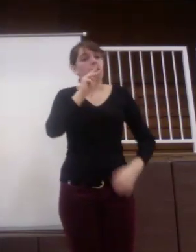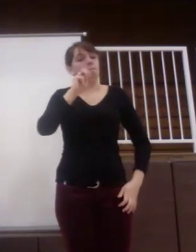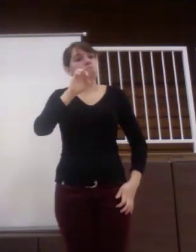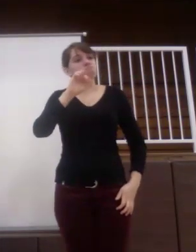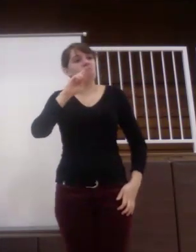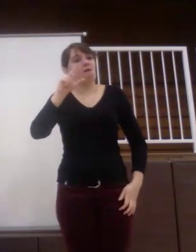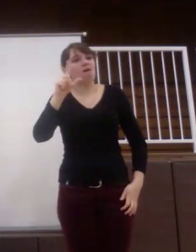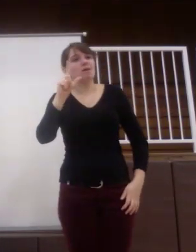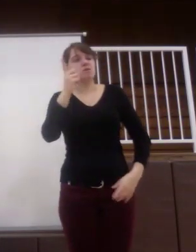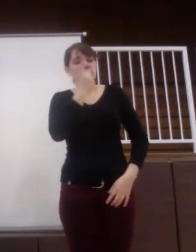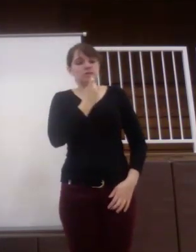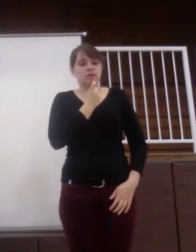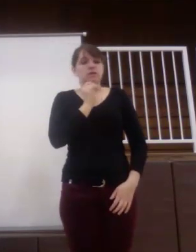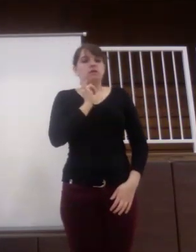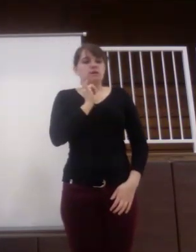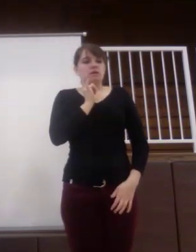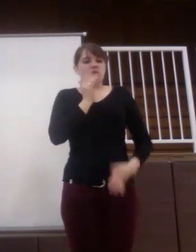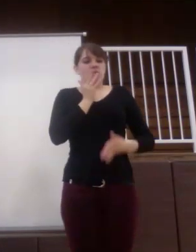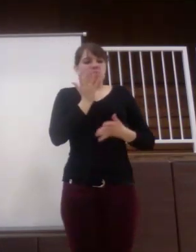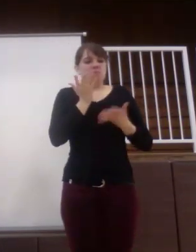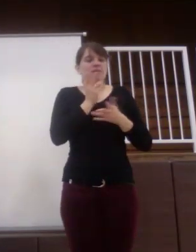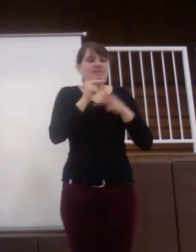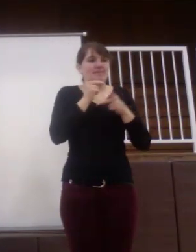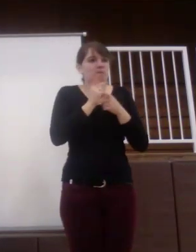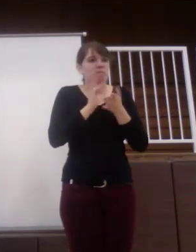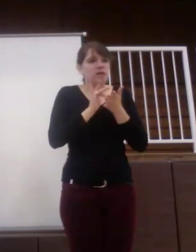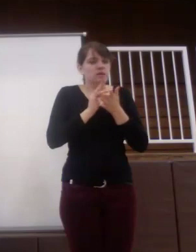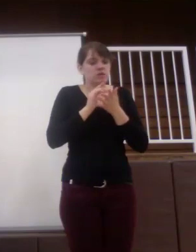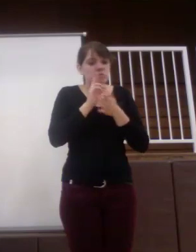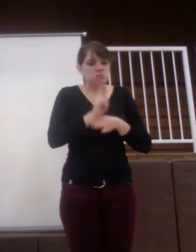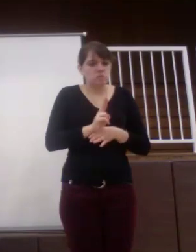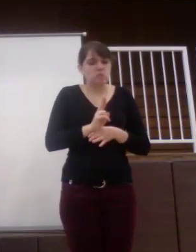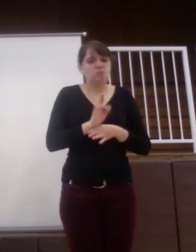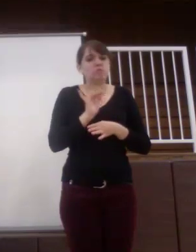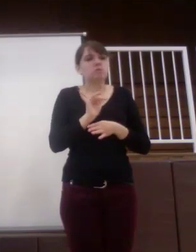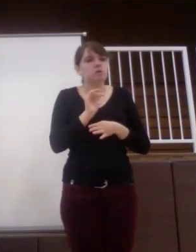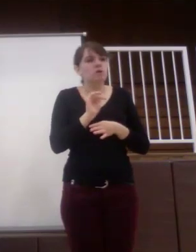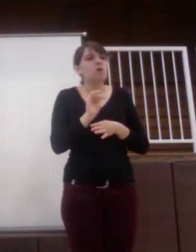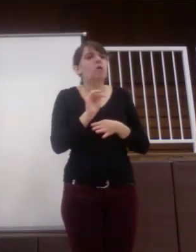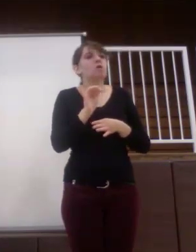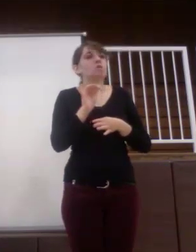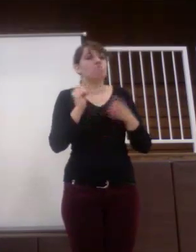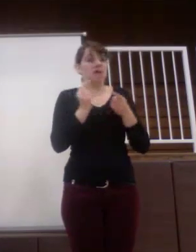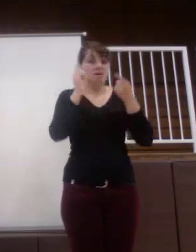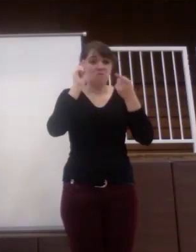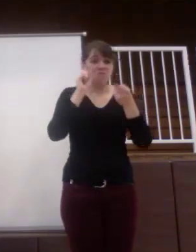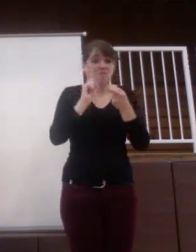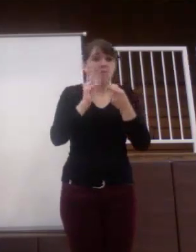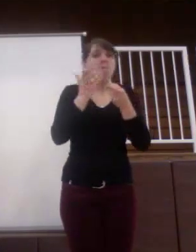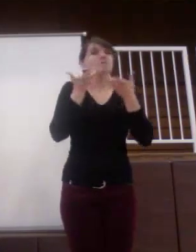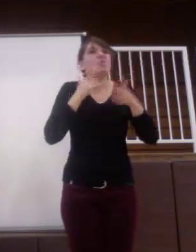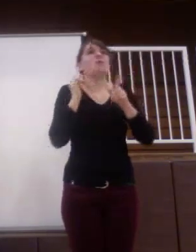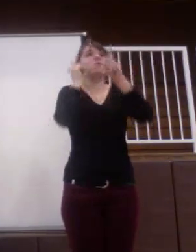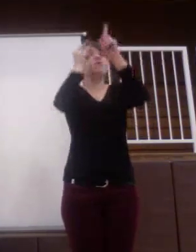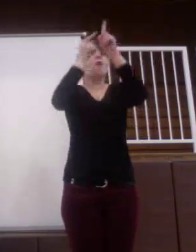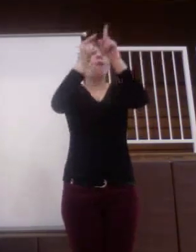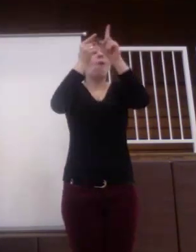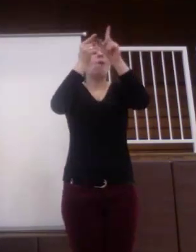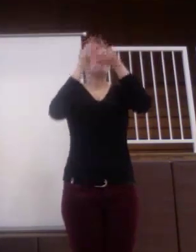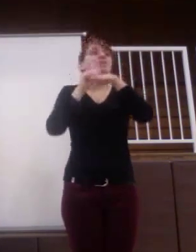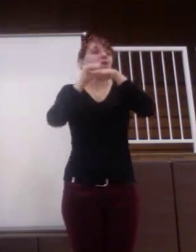use and use whatever is needed as long as there is no deliberate intent to cause death.